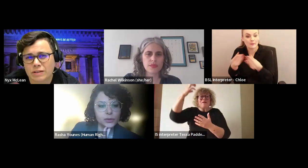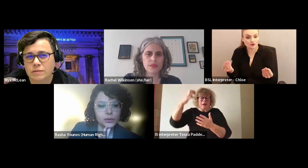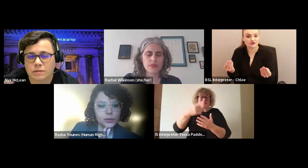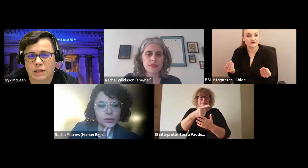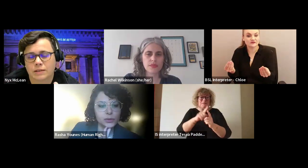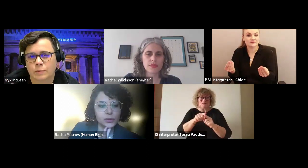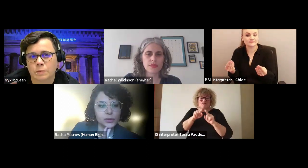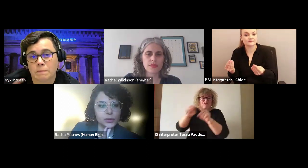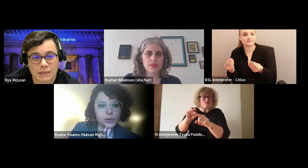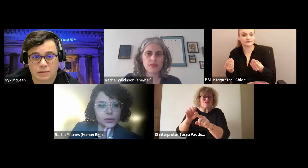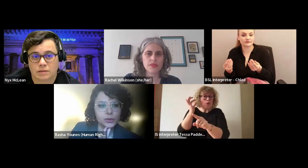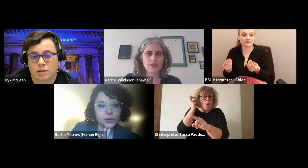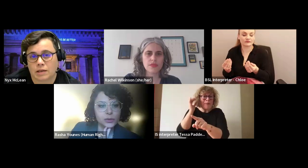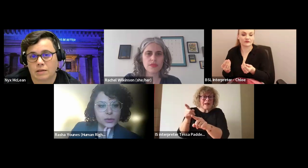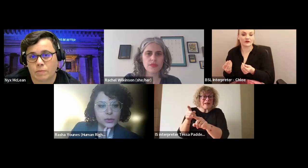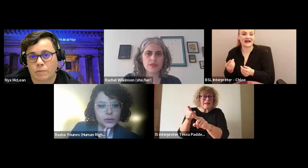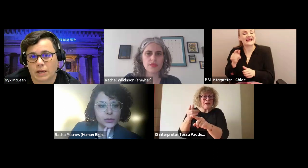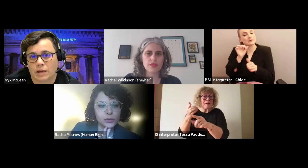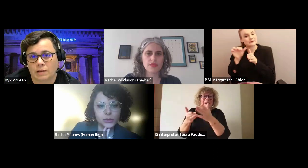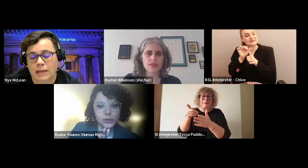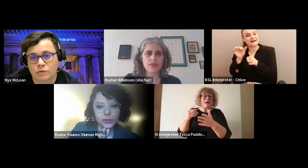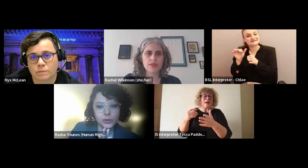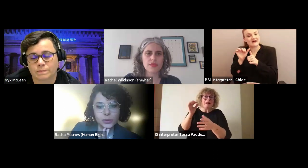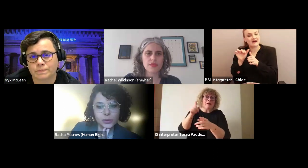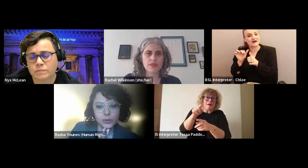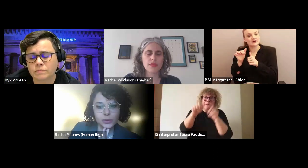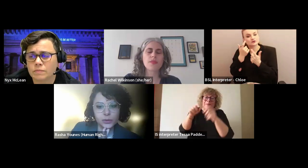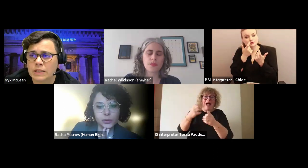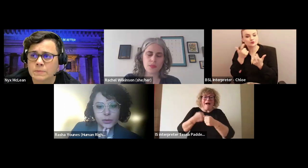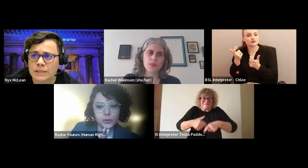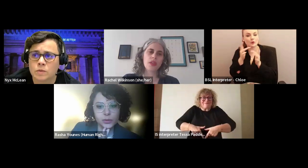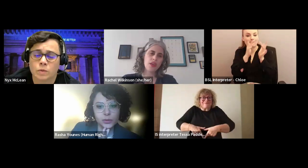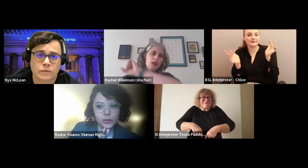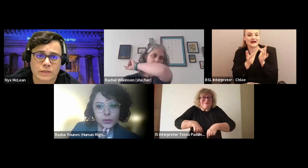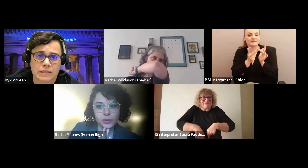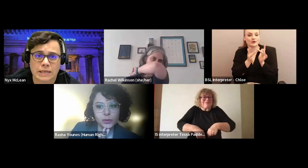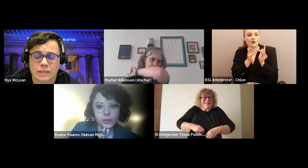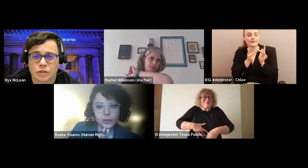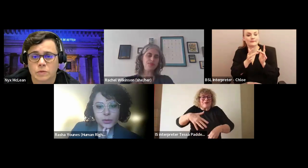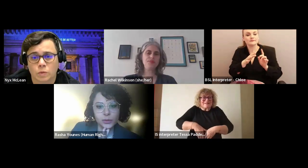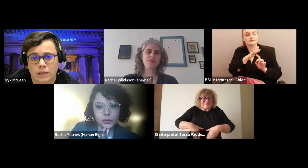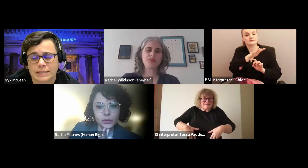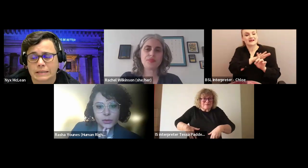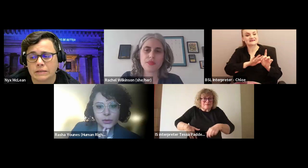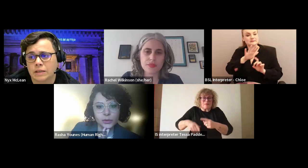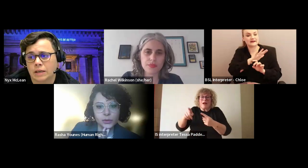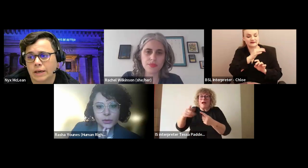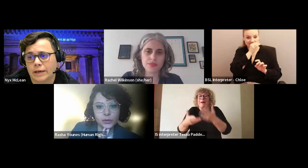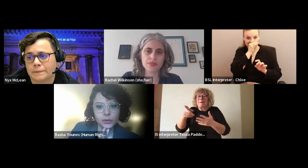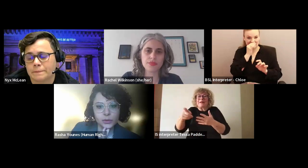so it would be better to look at it from a platform space or civil society in terms of